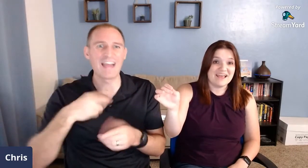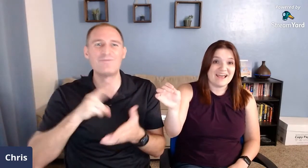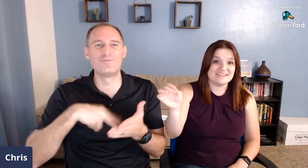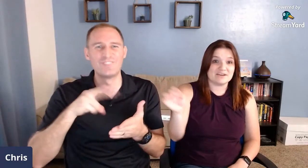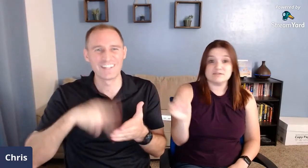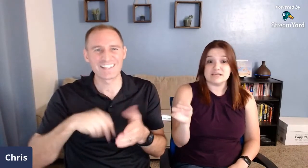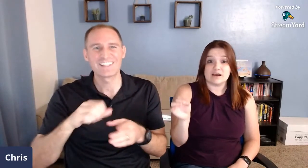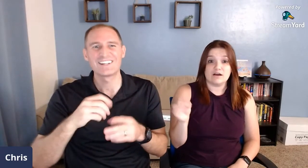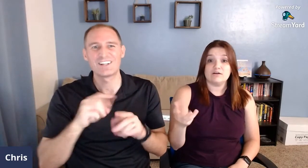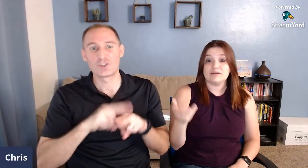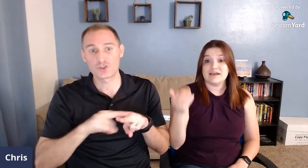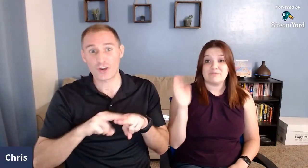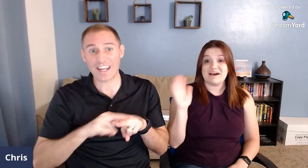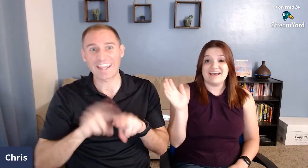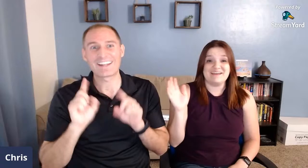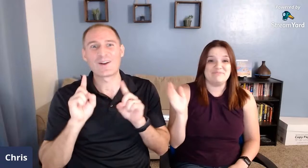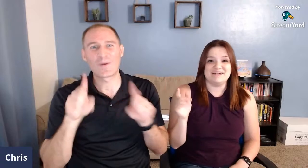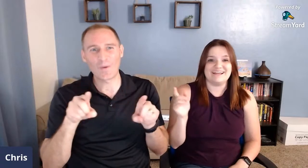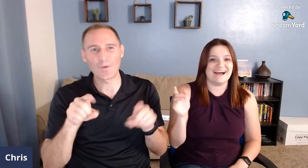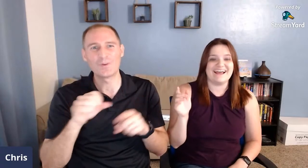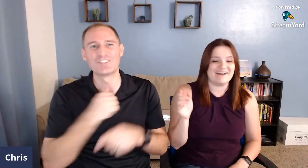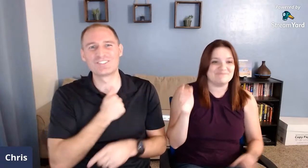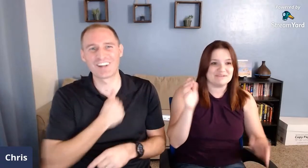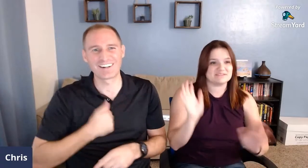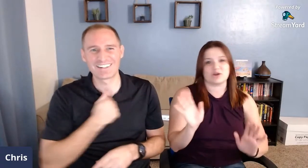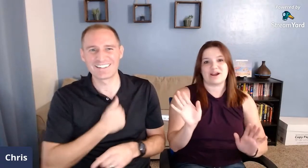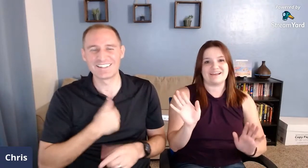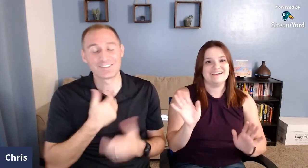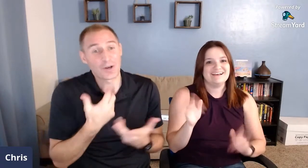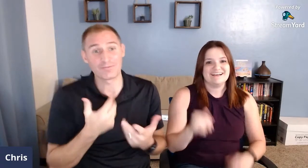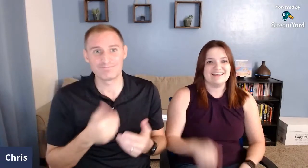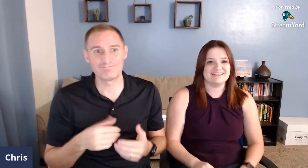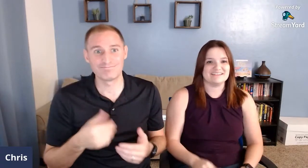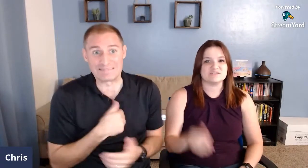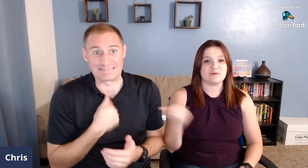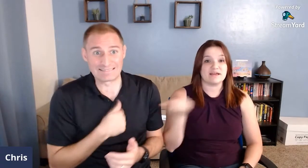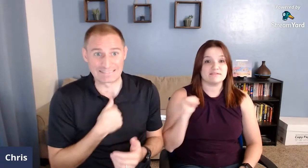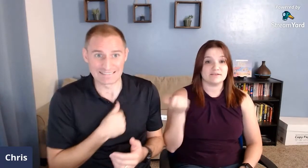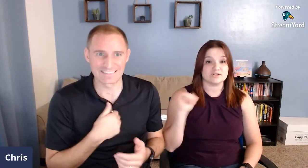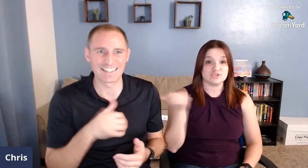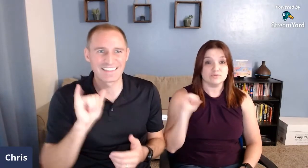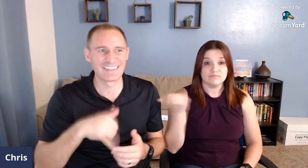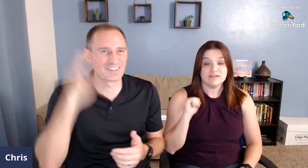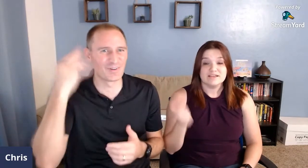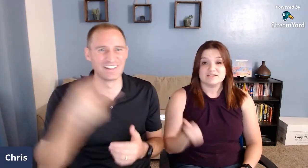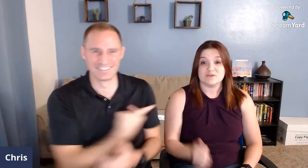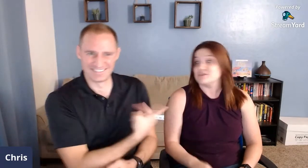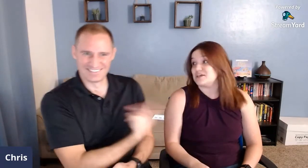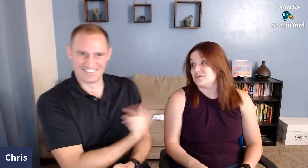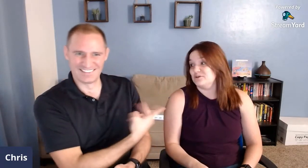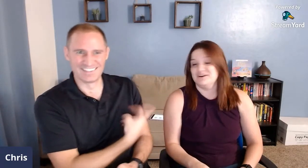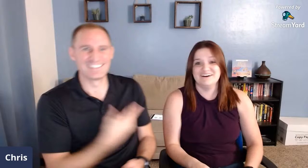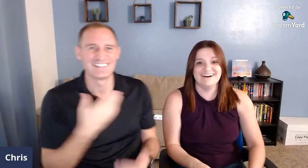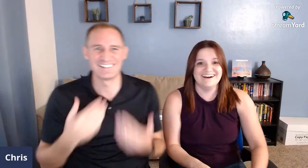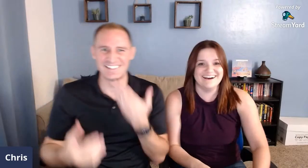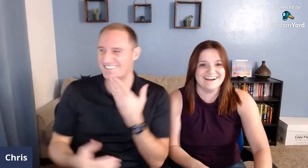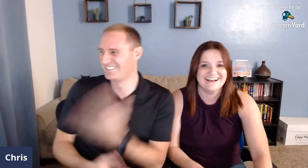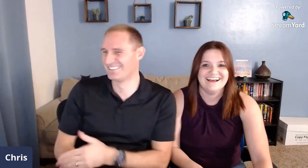Sorry. And so I was like, oh, okay, bye. But I'm sorry. This is why there's 2. So thank